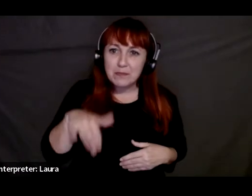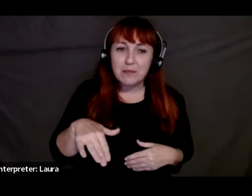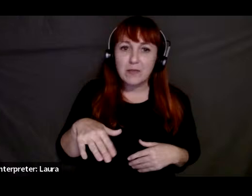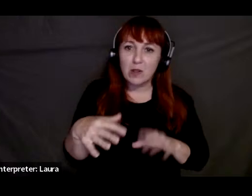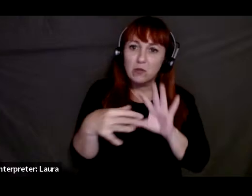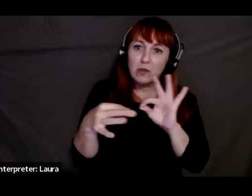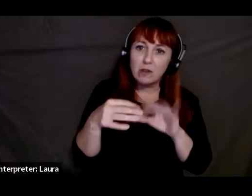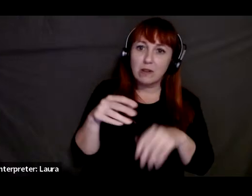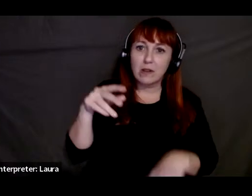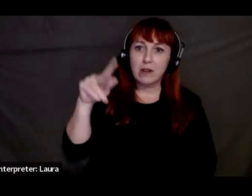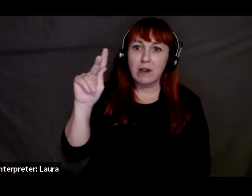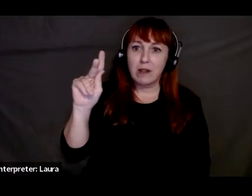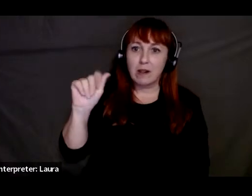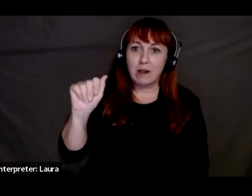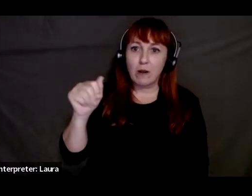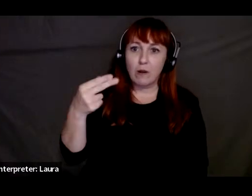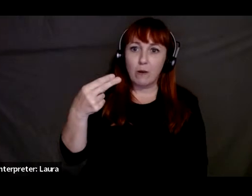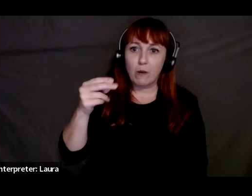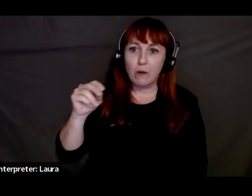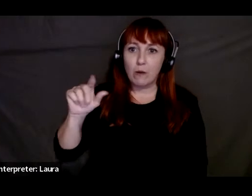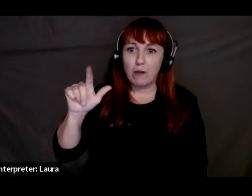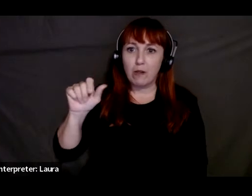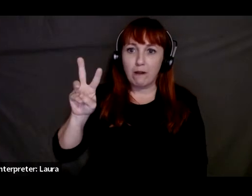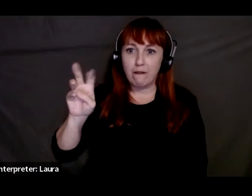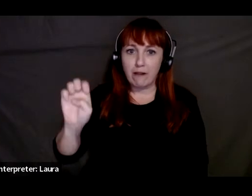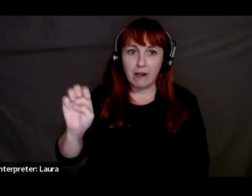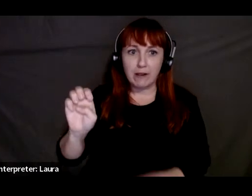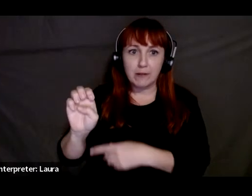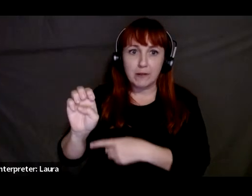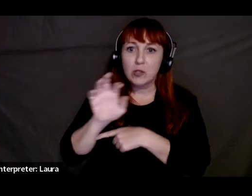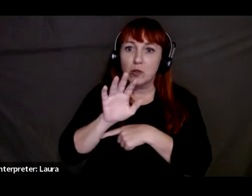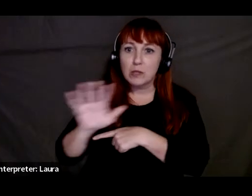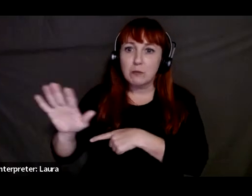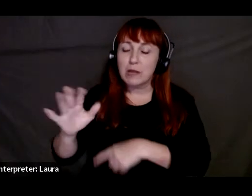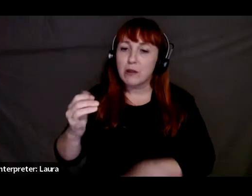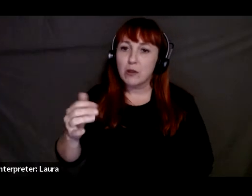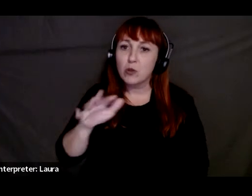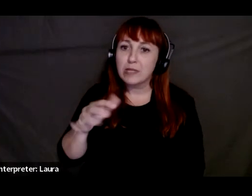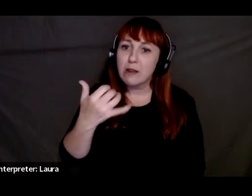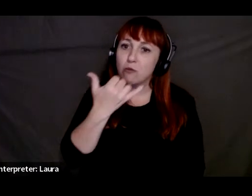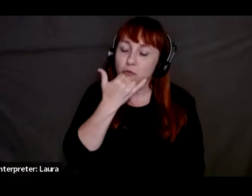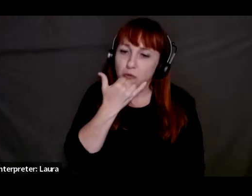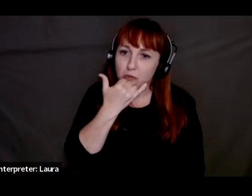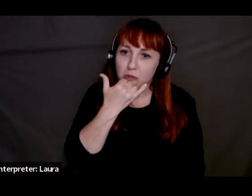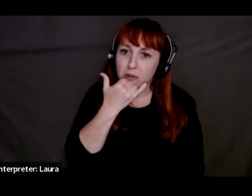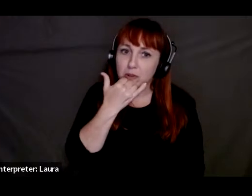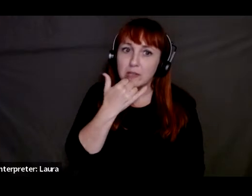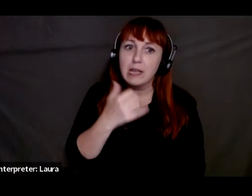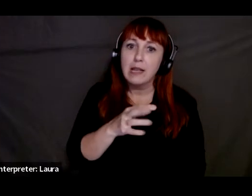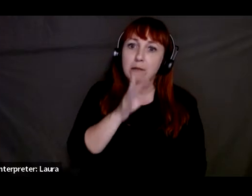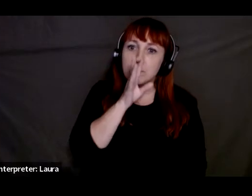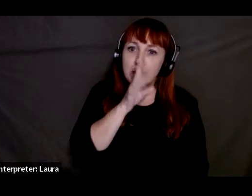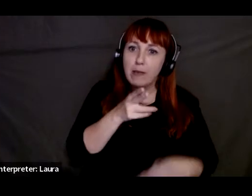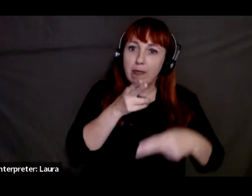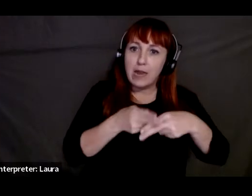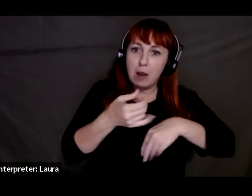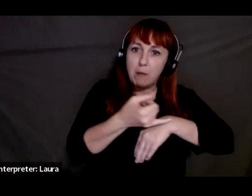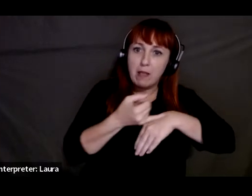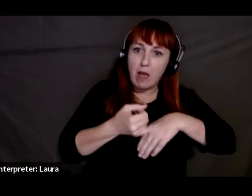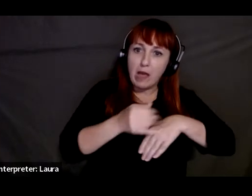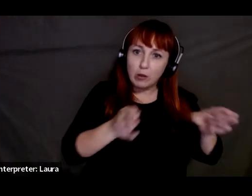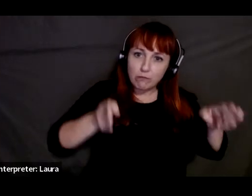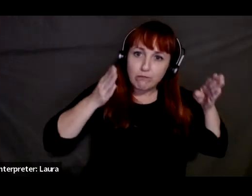about Kahoolawe. The name is Kohe Malamalama O Kanaloa.